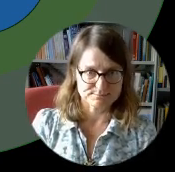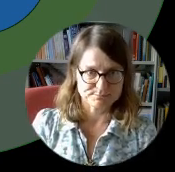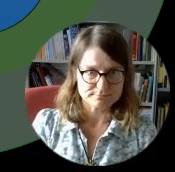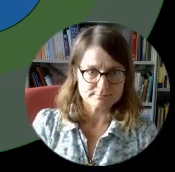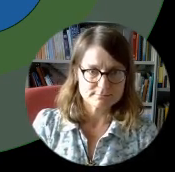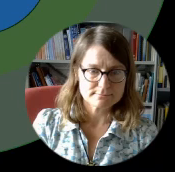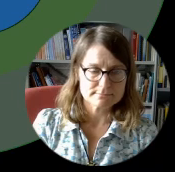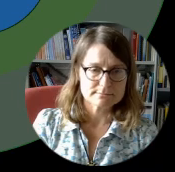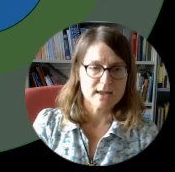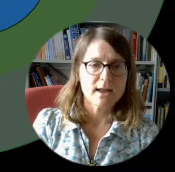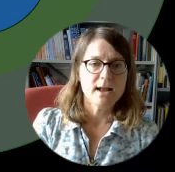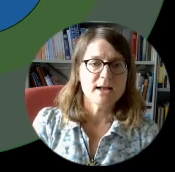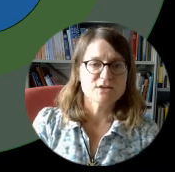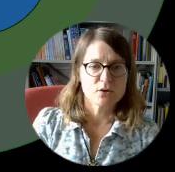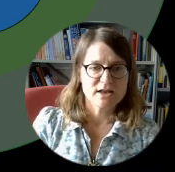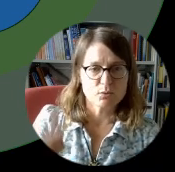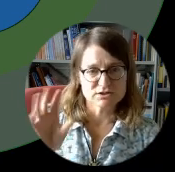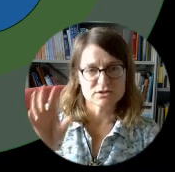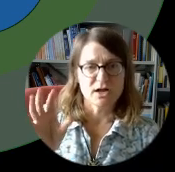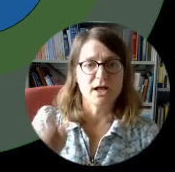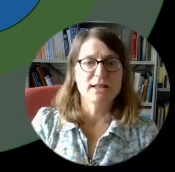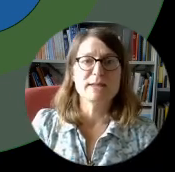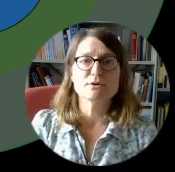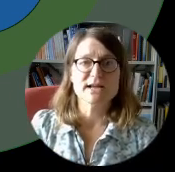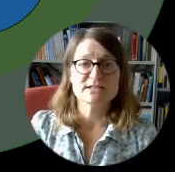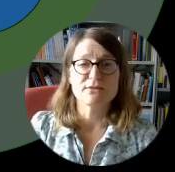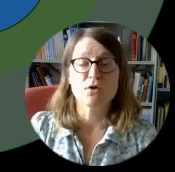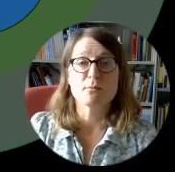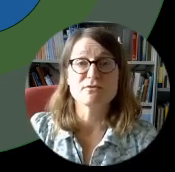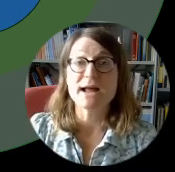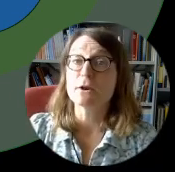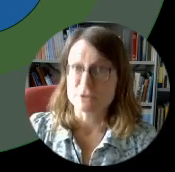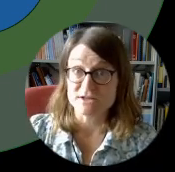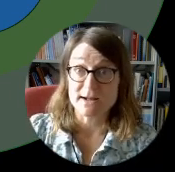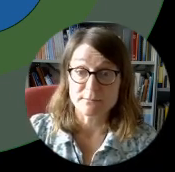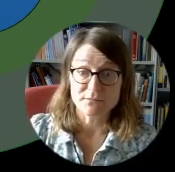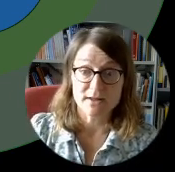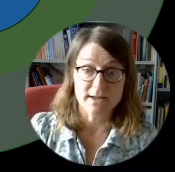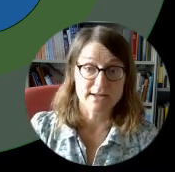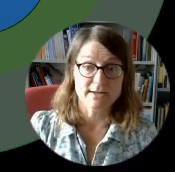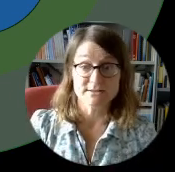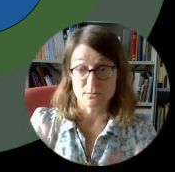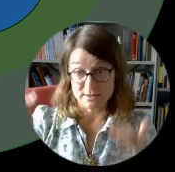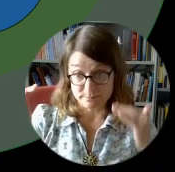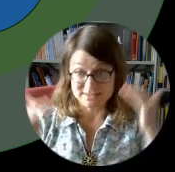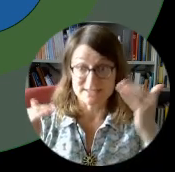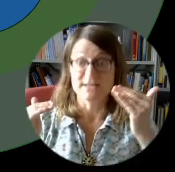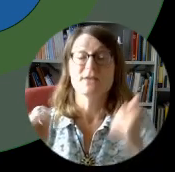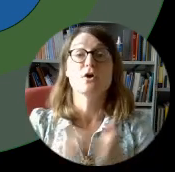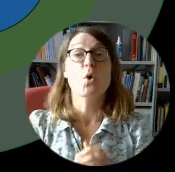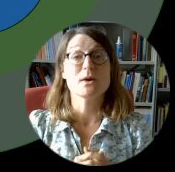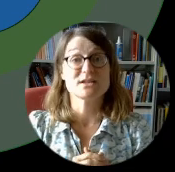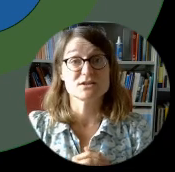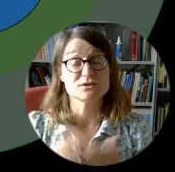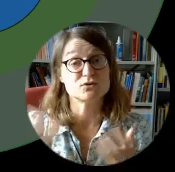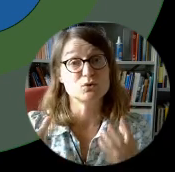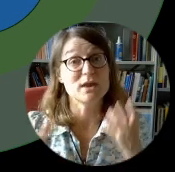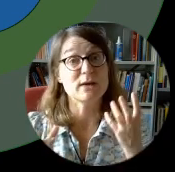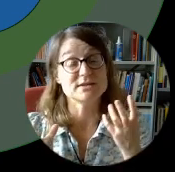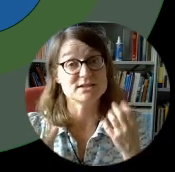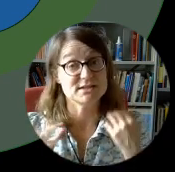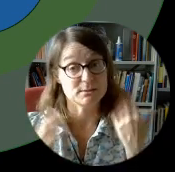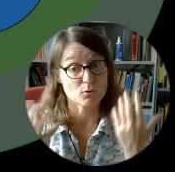communication. So that was labeled as a form of diglossia. So basically the coexistence